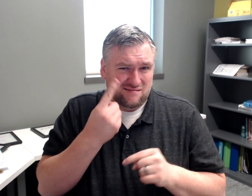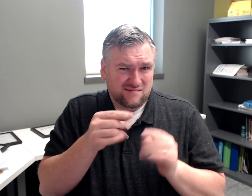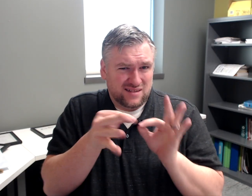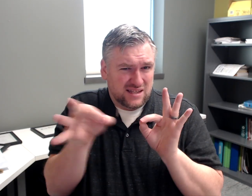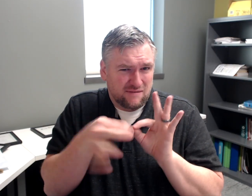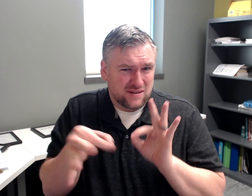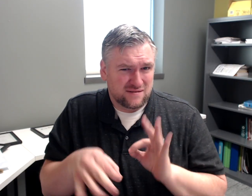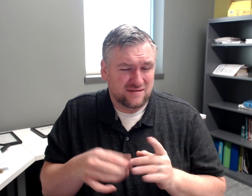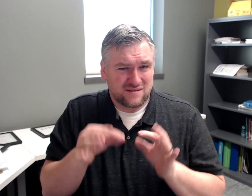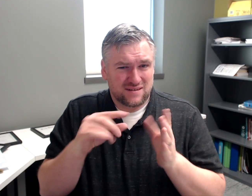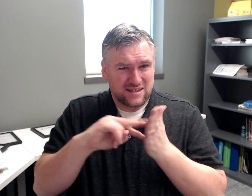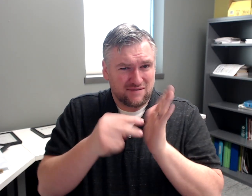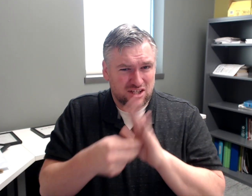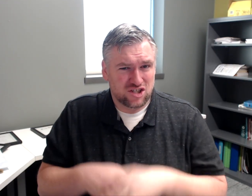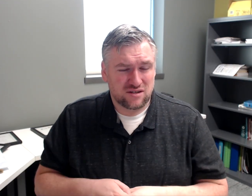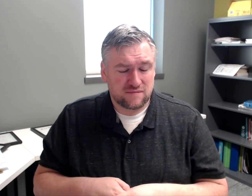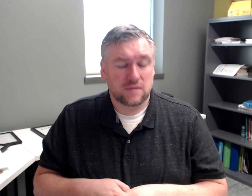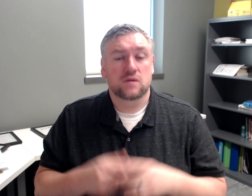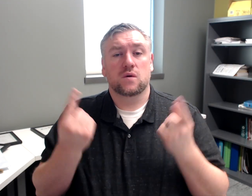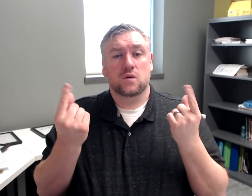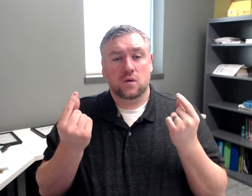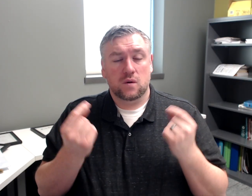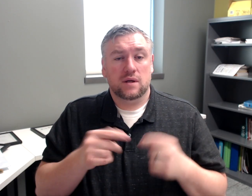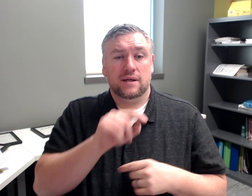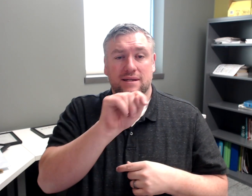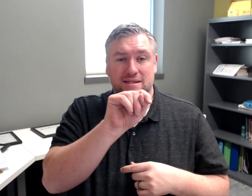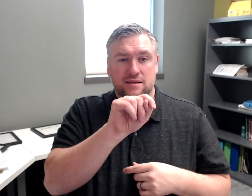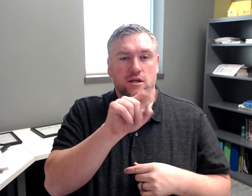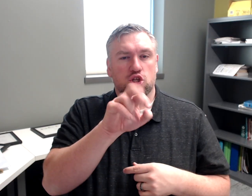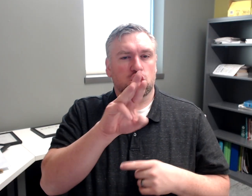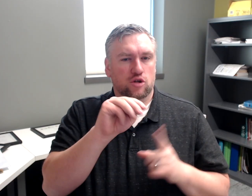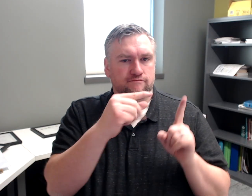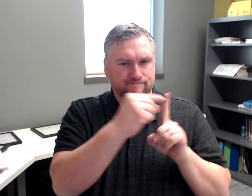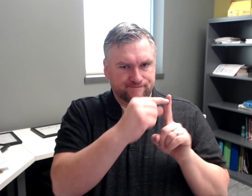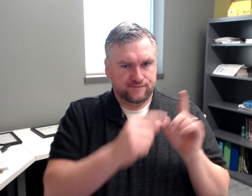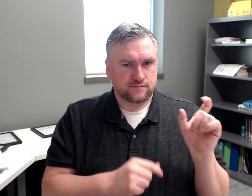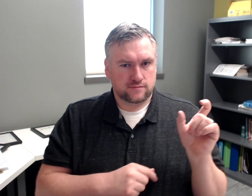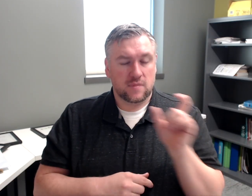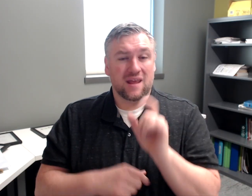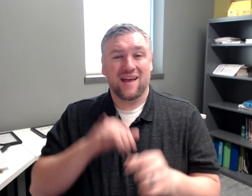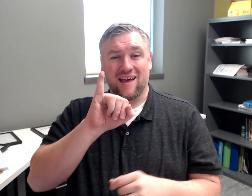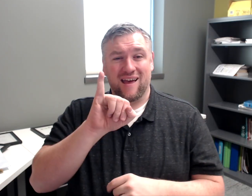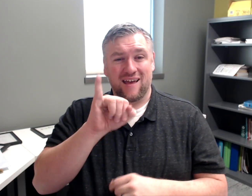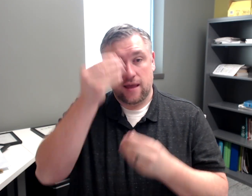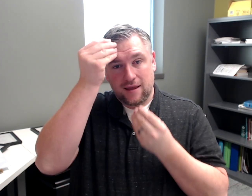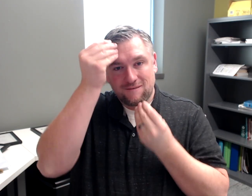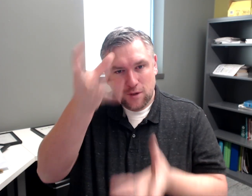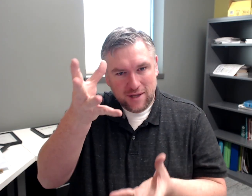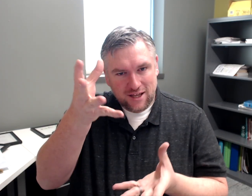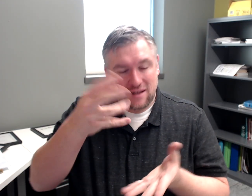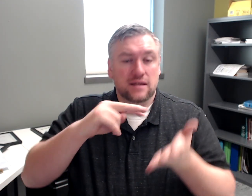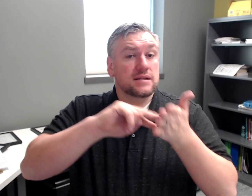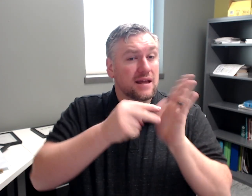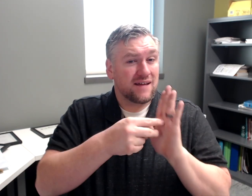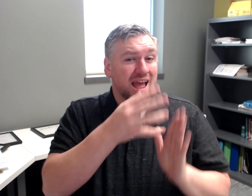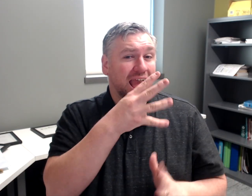notebooks, because maybe the student still doesn't understand what the definition means, you use the term, information,